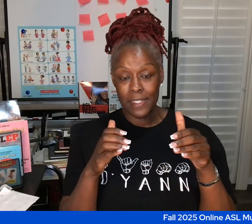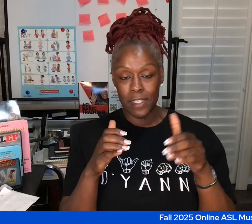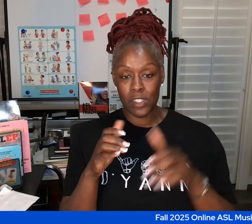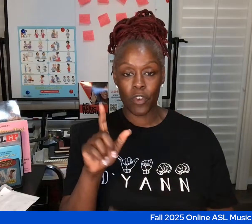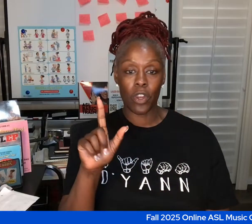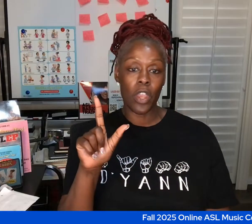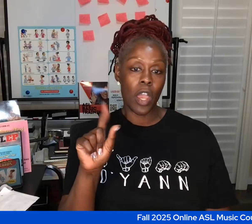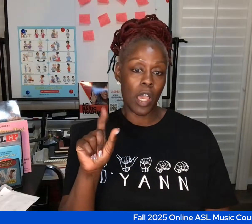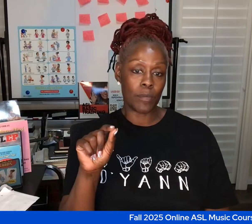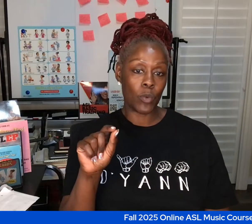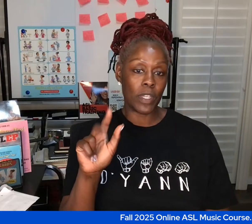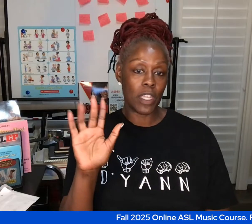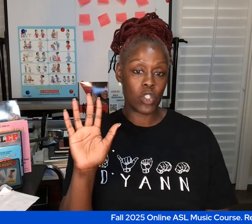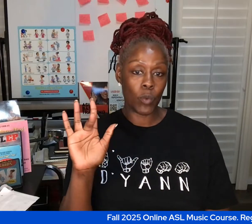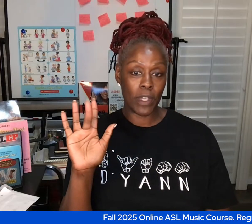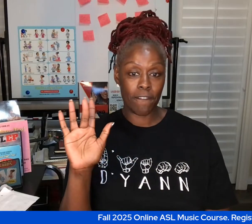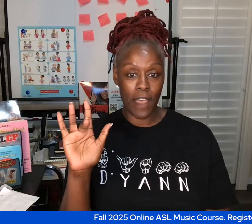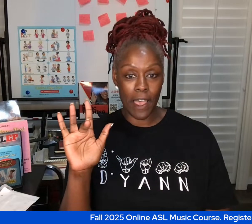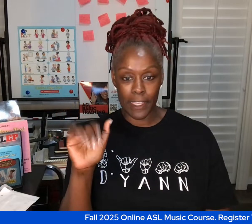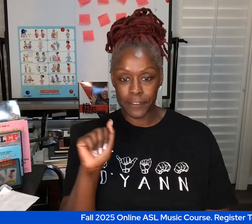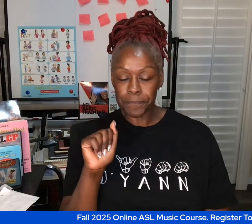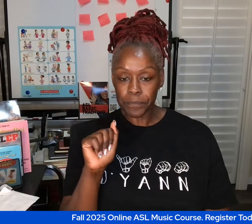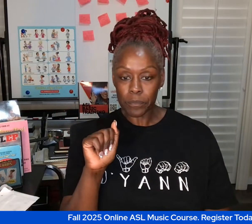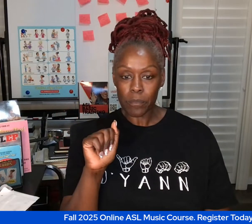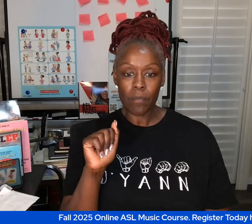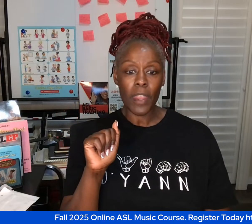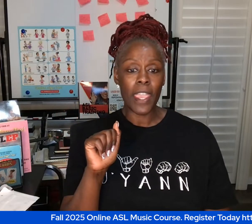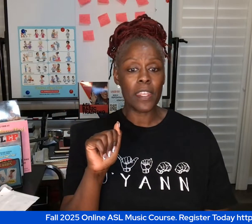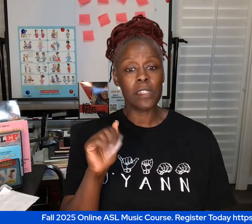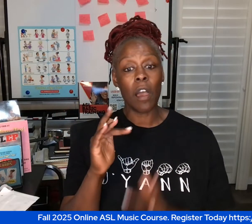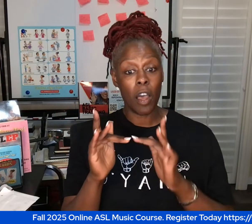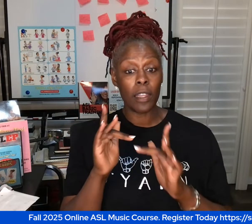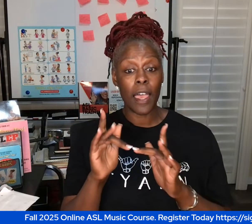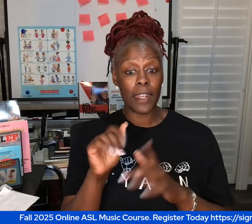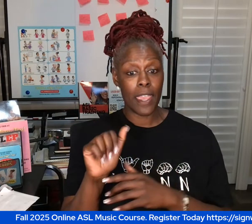classes for 2025. And it's an online